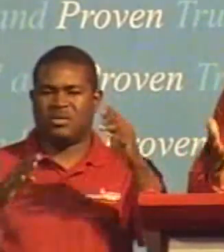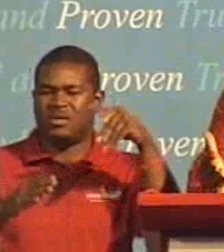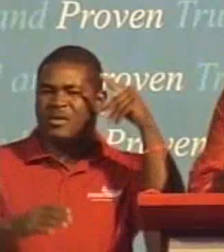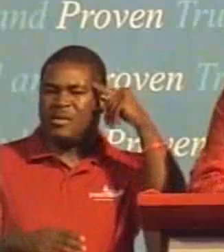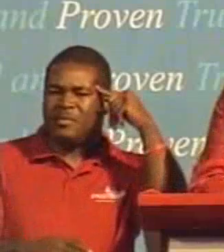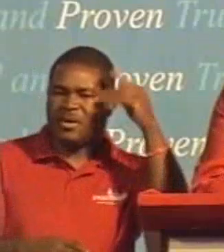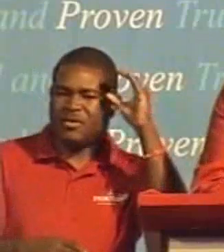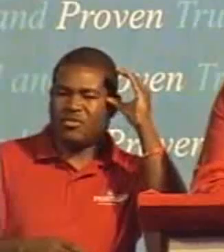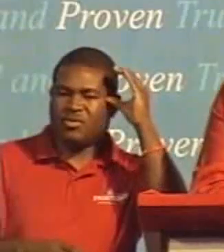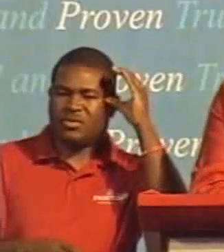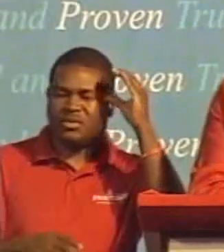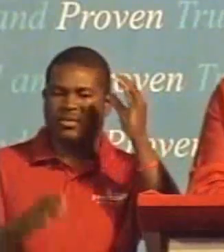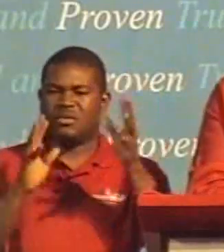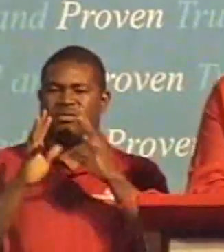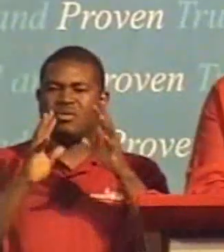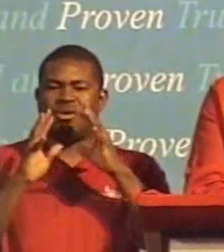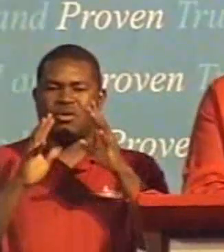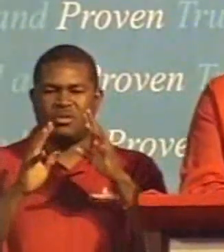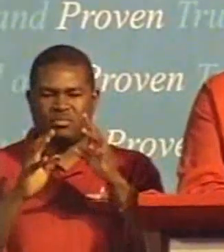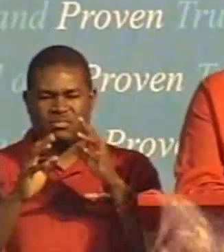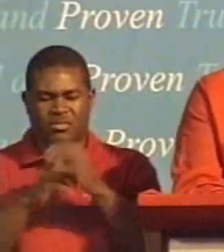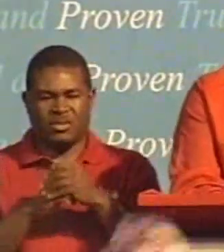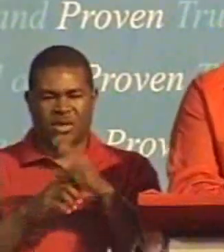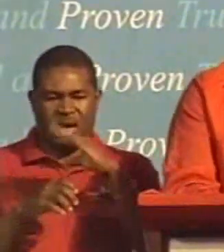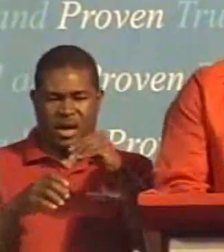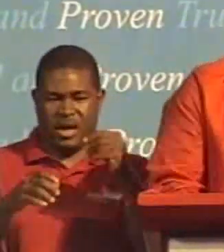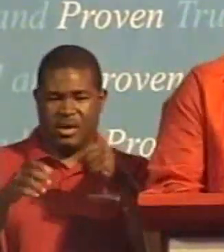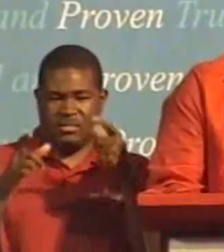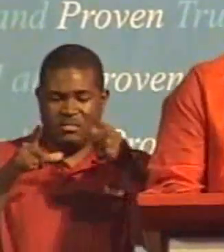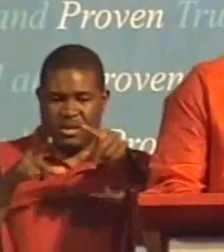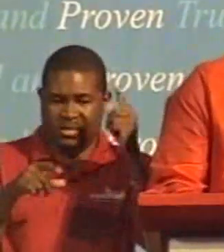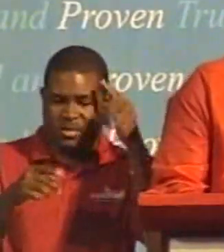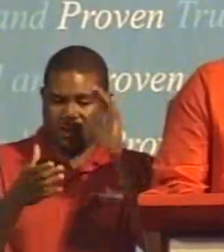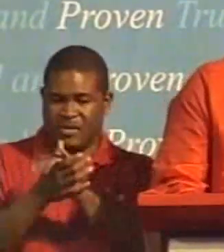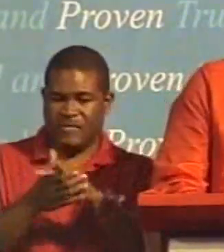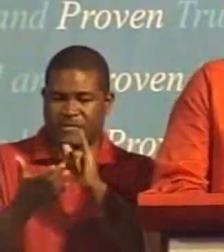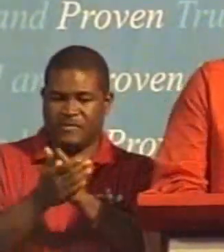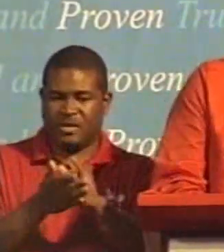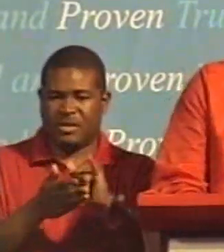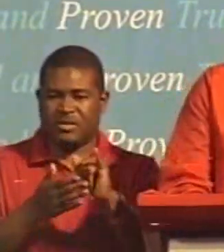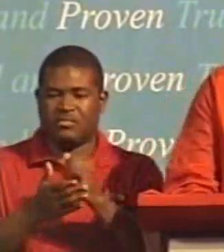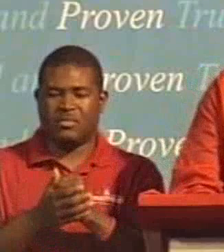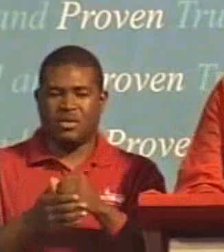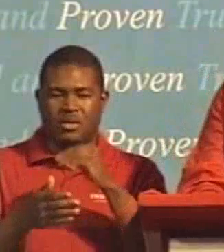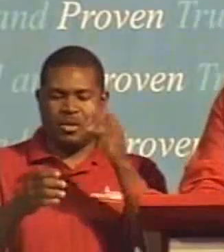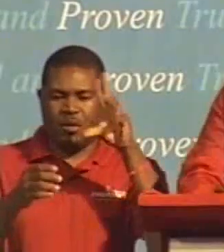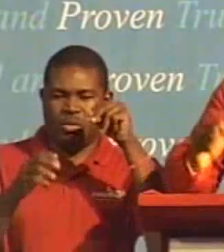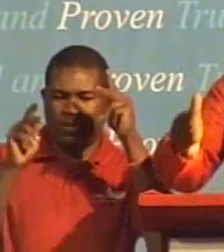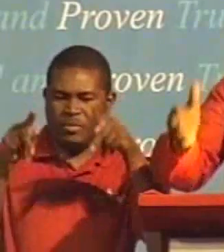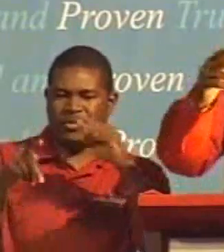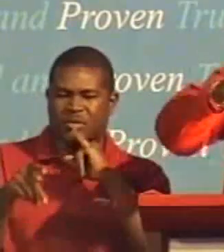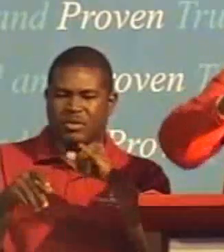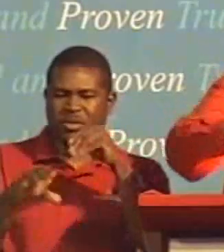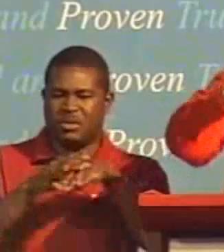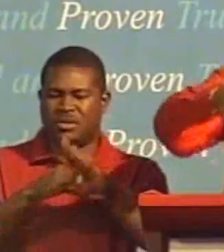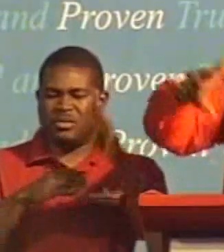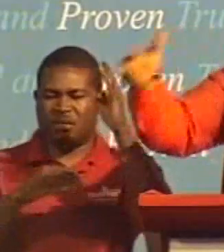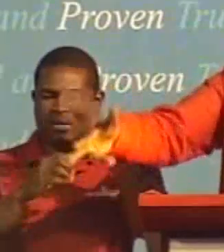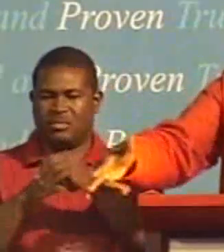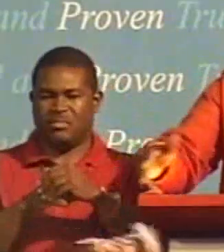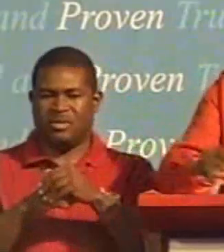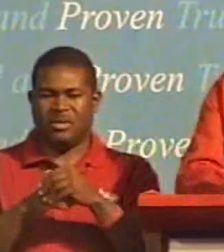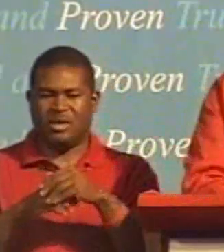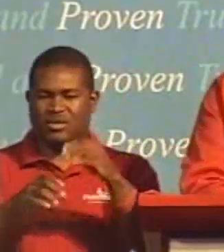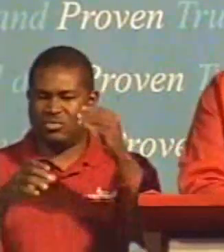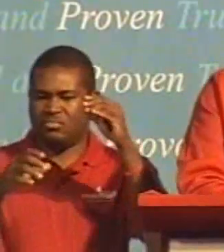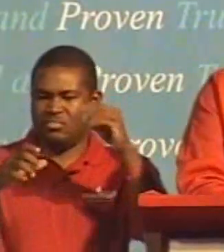and tolerates that kind of bad behavior. Over there, you know, nobody's in charge, and everybody in charge in yellow